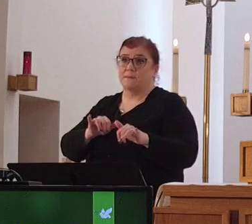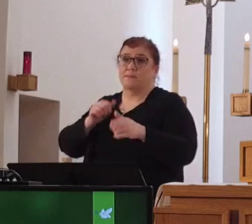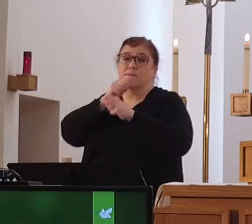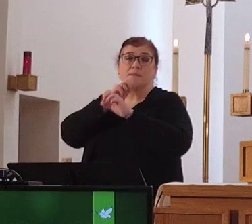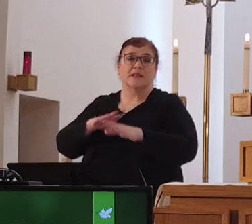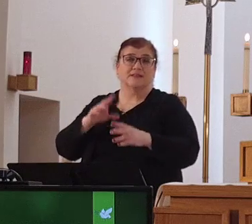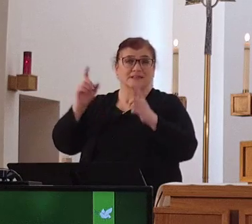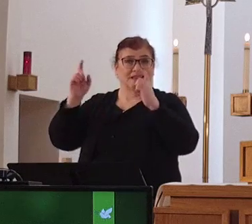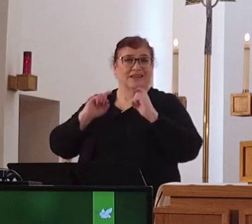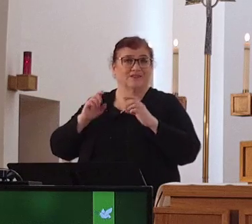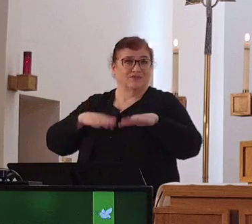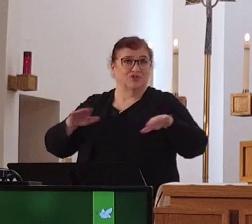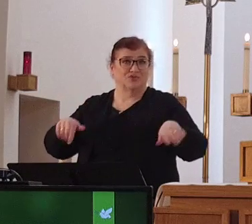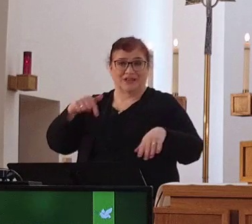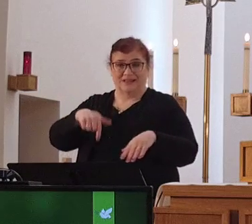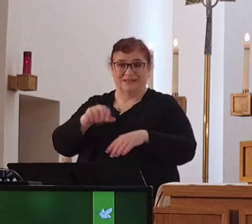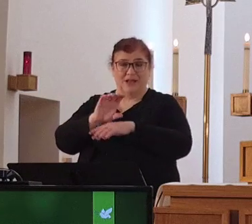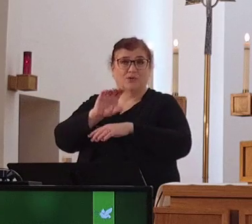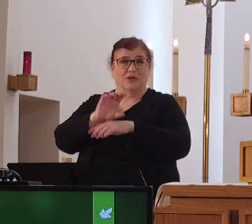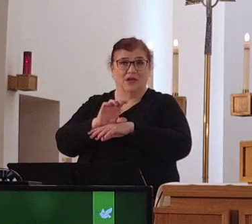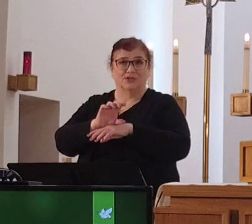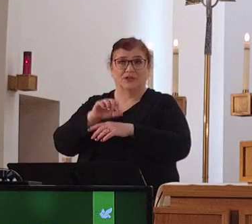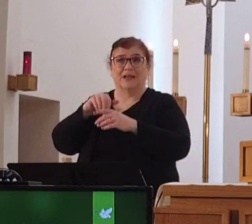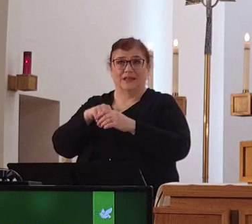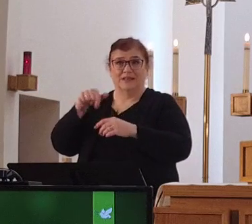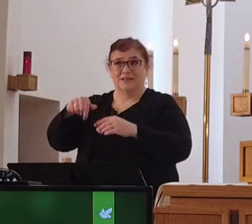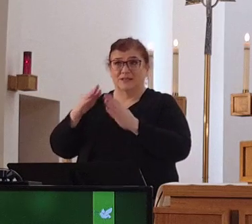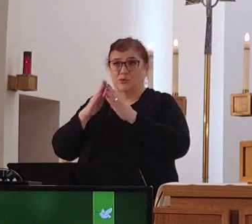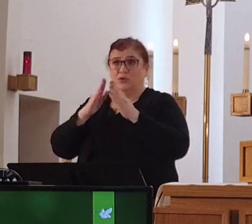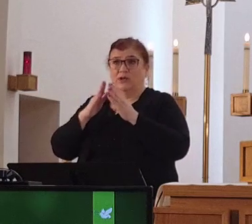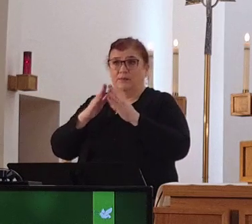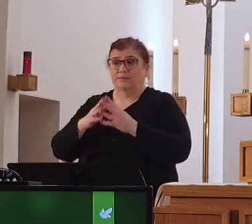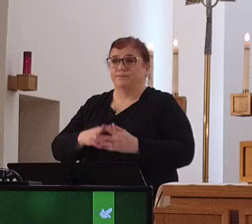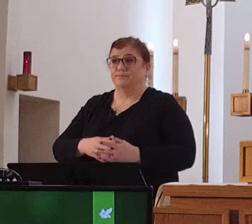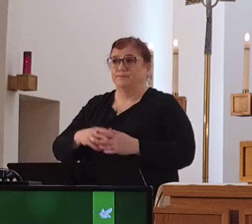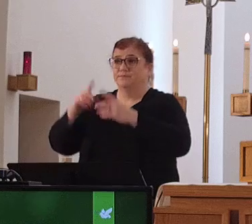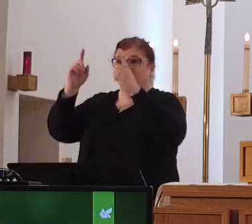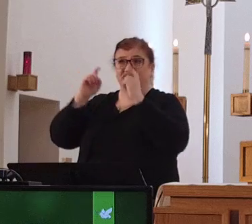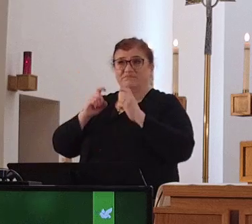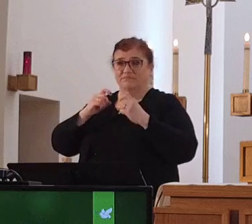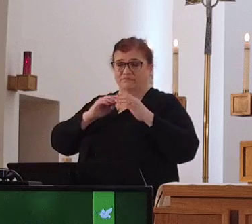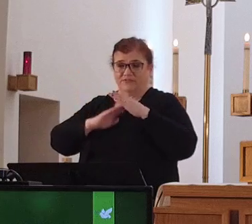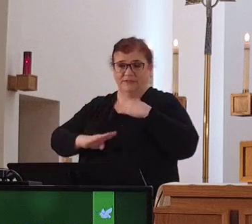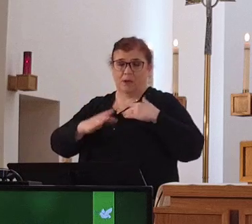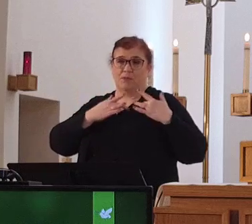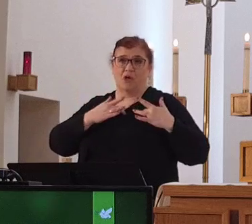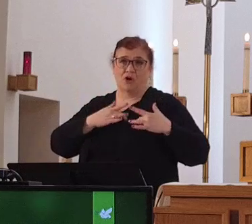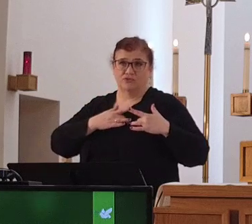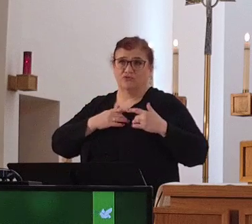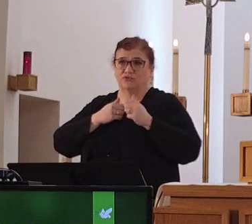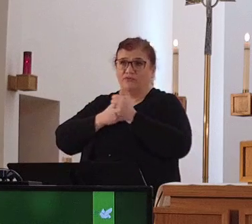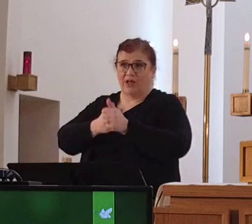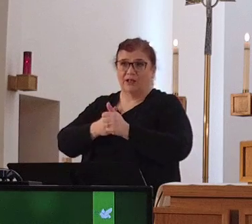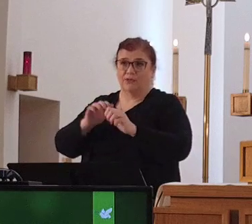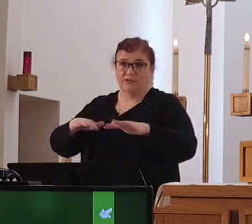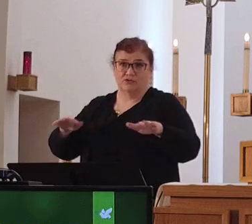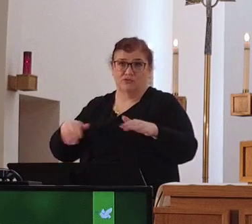of children in this congregation and in this community. Give us humble hearts to follow their